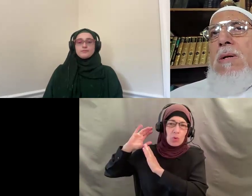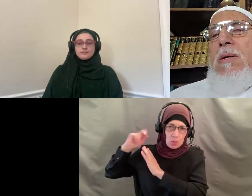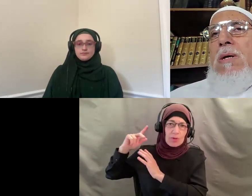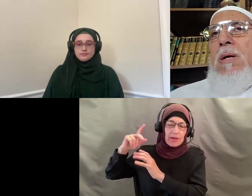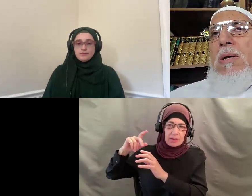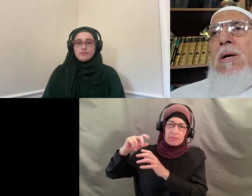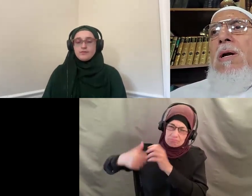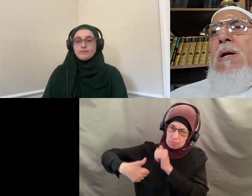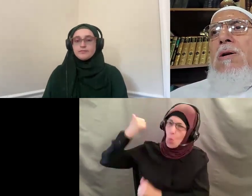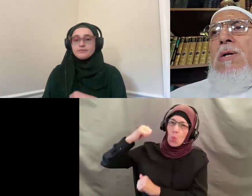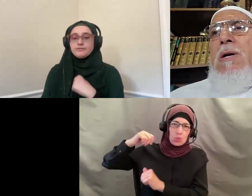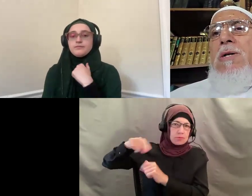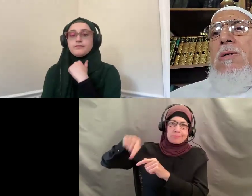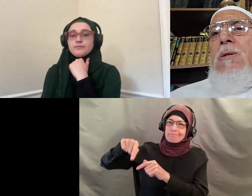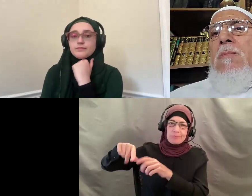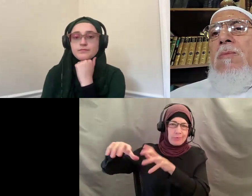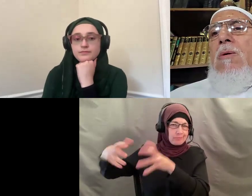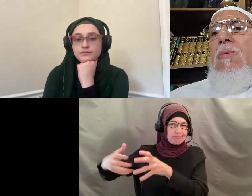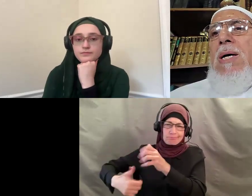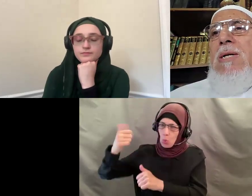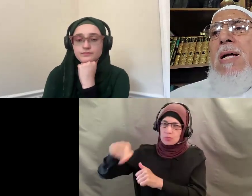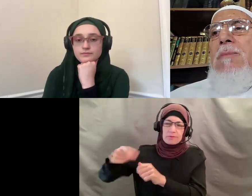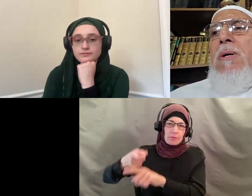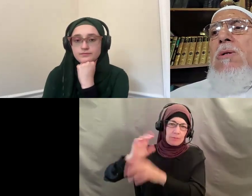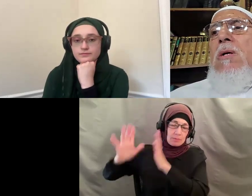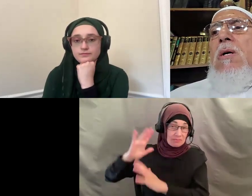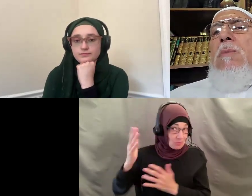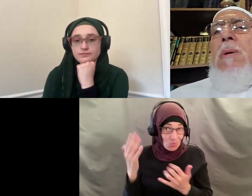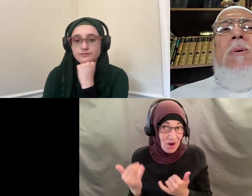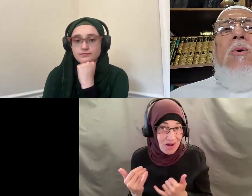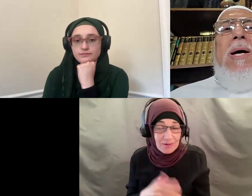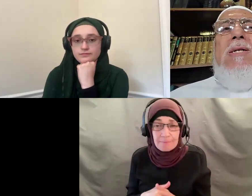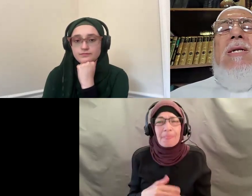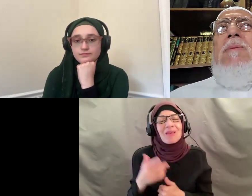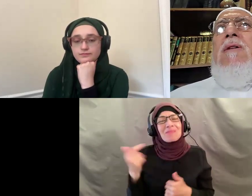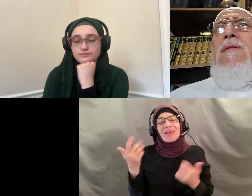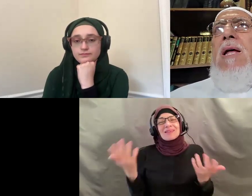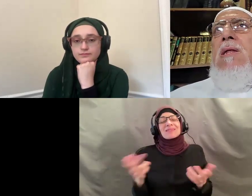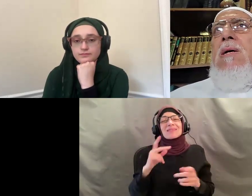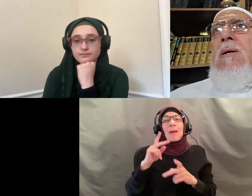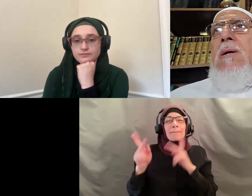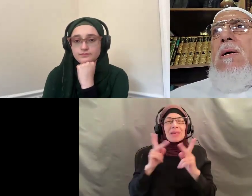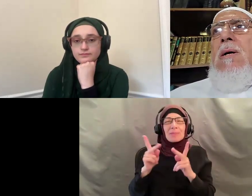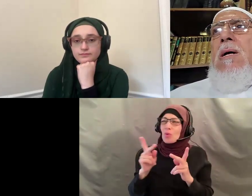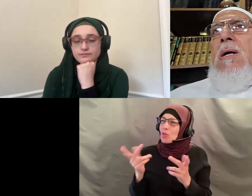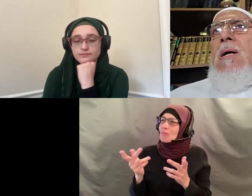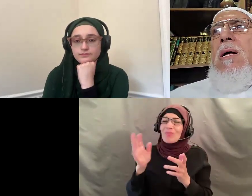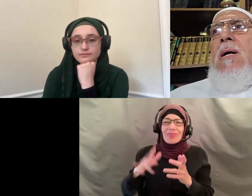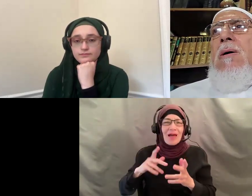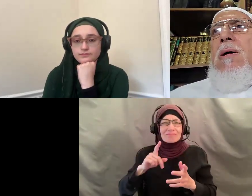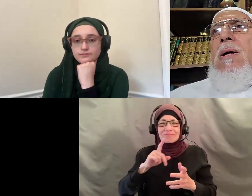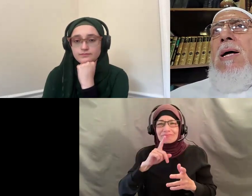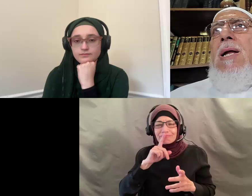from the earlier generations. Why is that? Because people who accept the faith